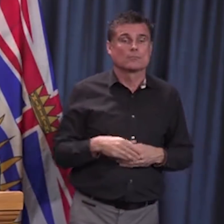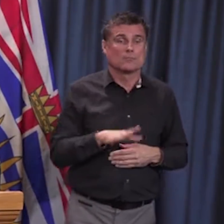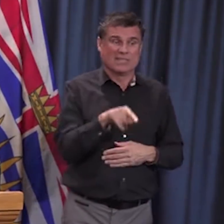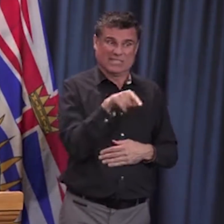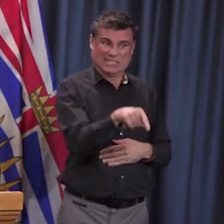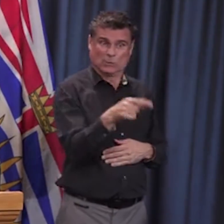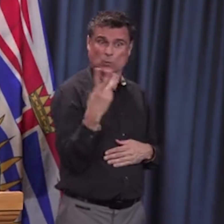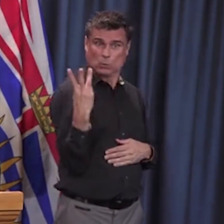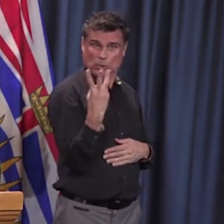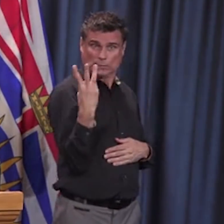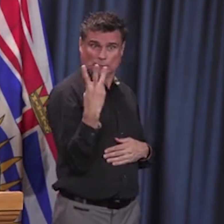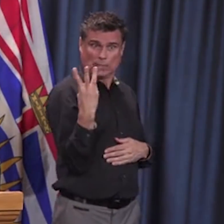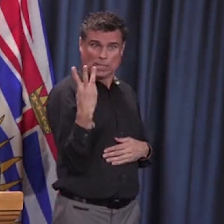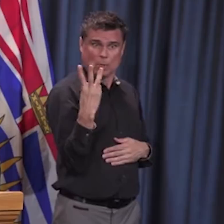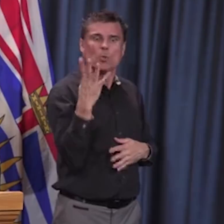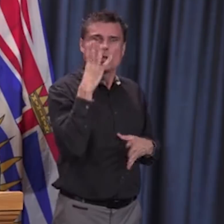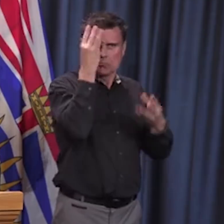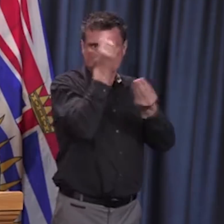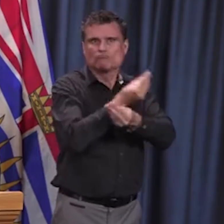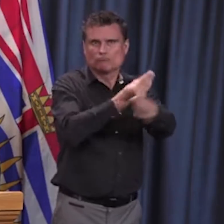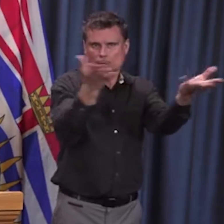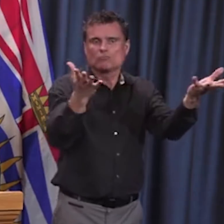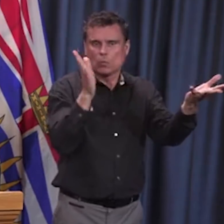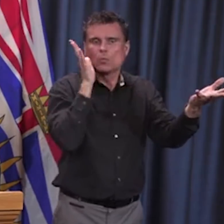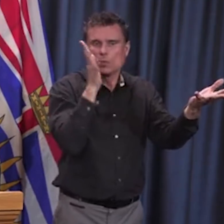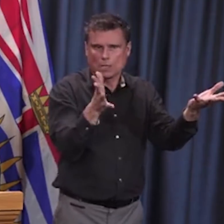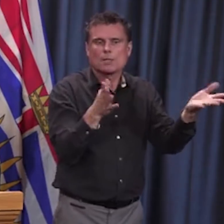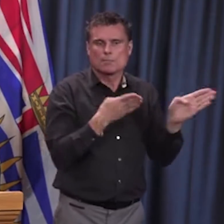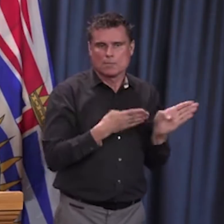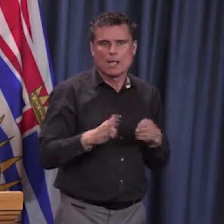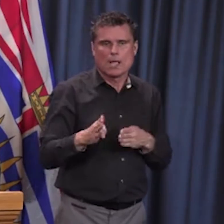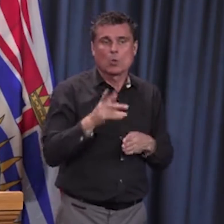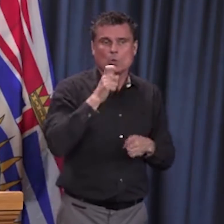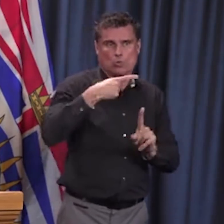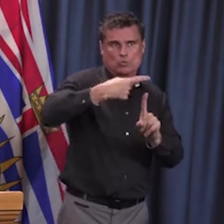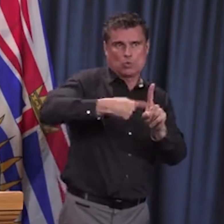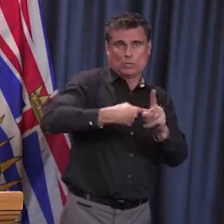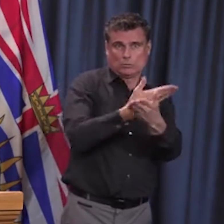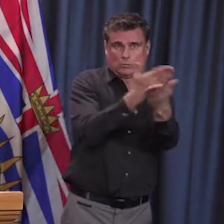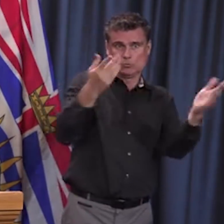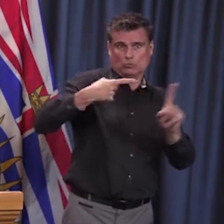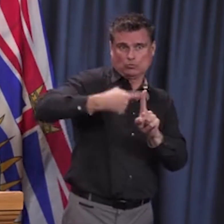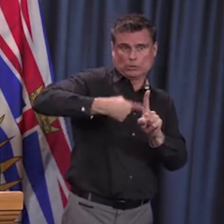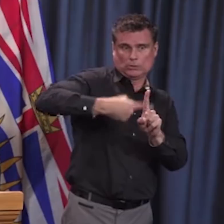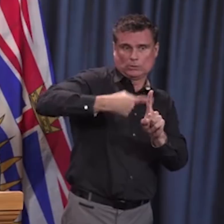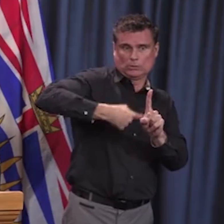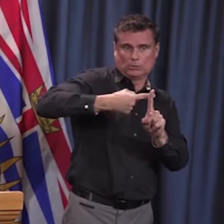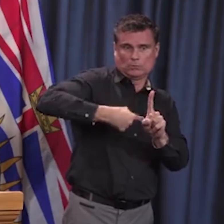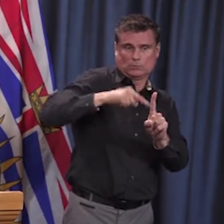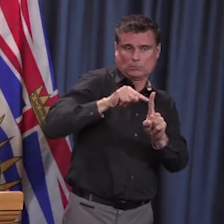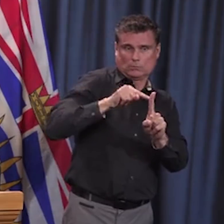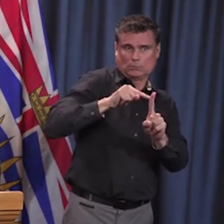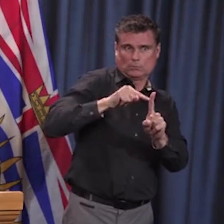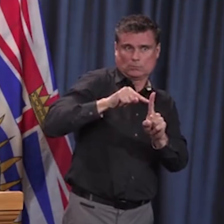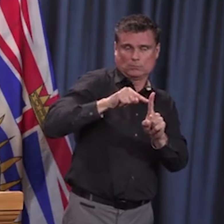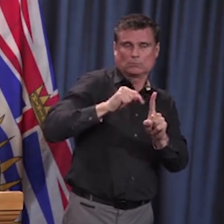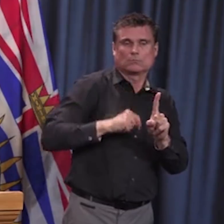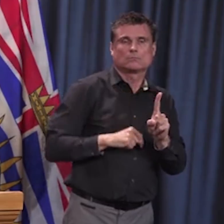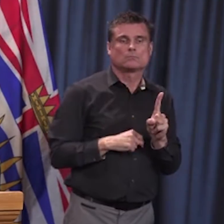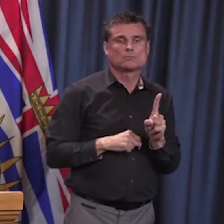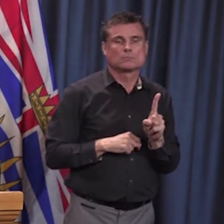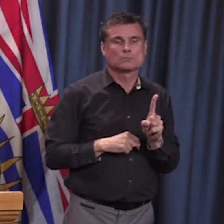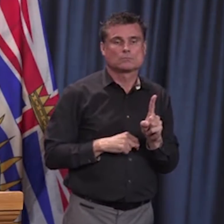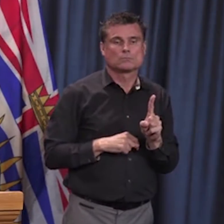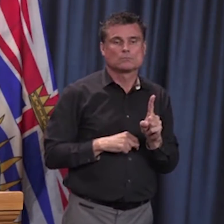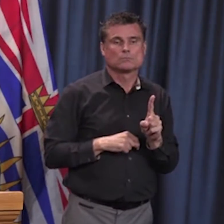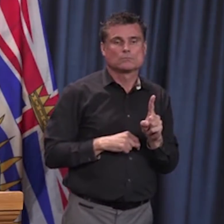after Cabinet, so we'll have more details at that time. We do understand that this is that we're mid-month right now and coming